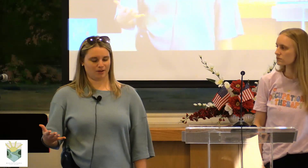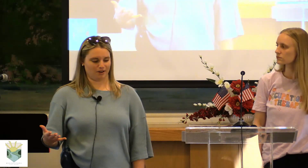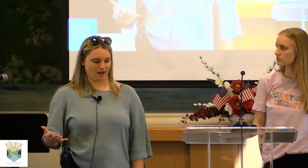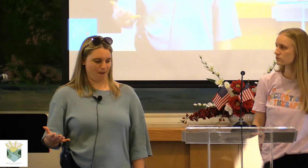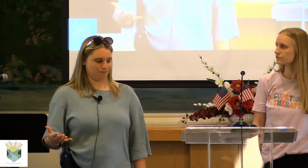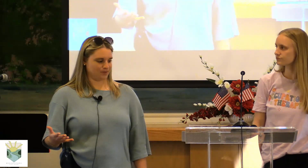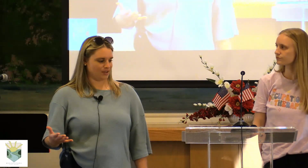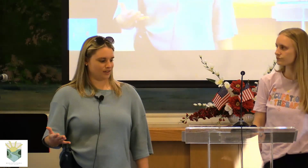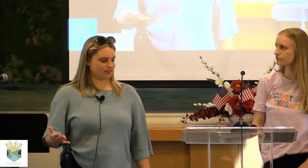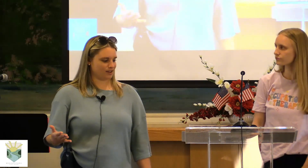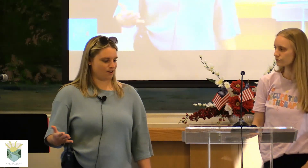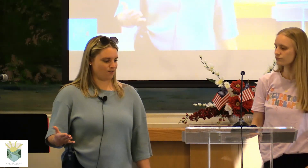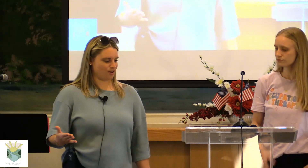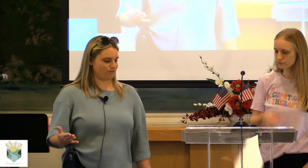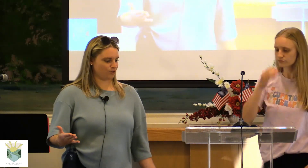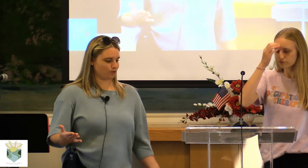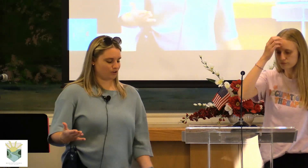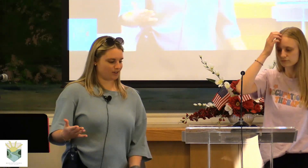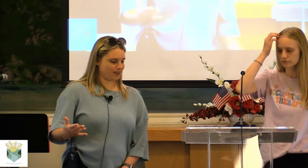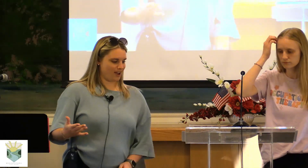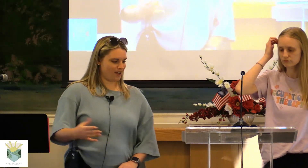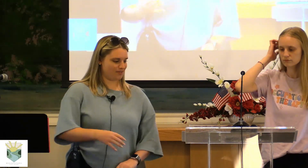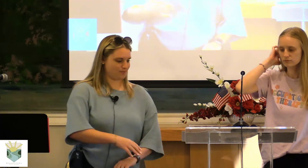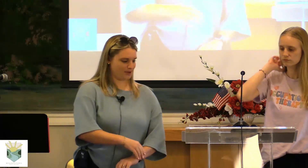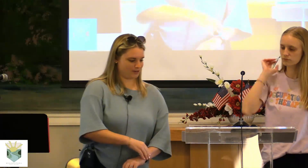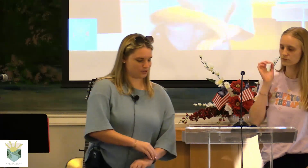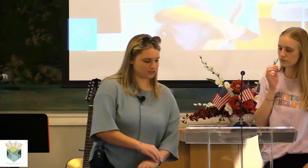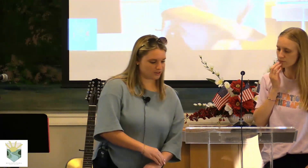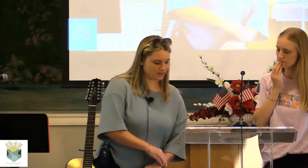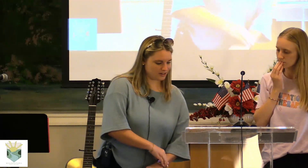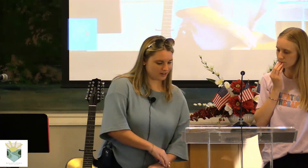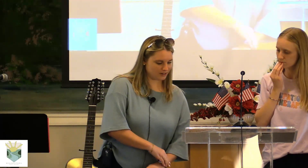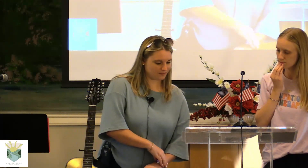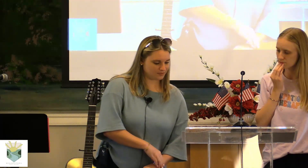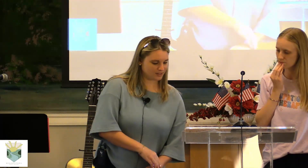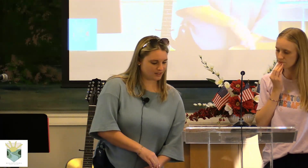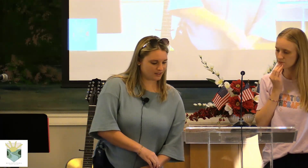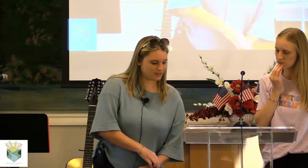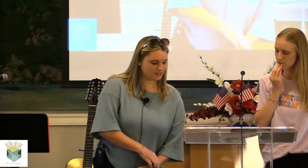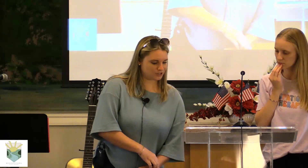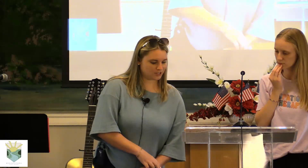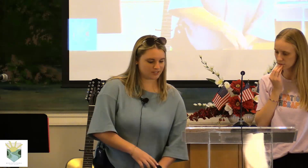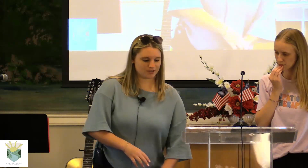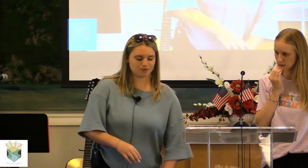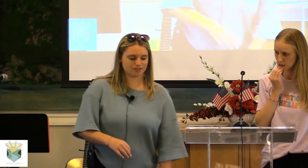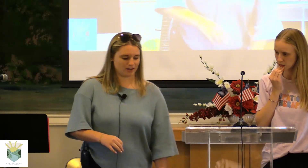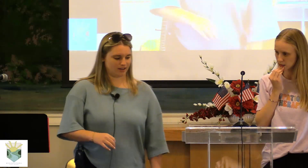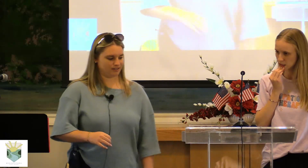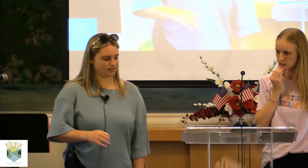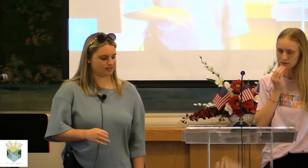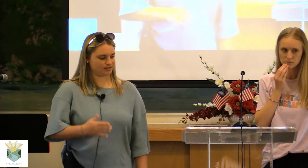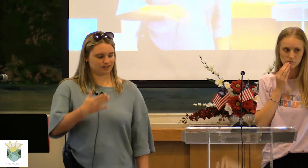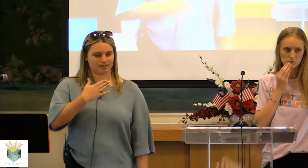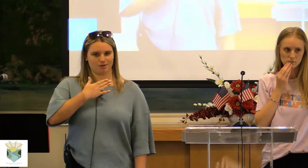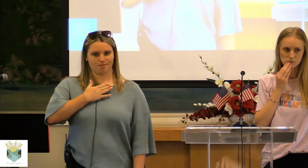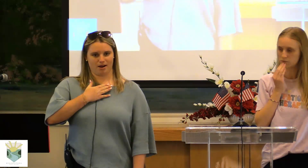name. So if you'll look at the pictures on here, it's just two signs. So my.